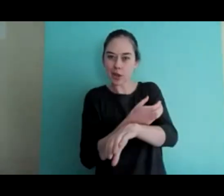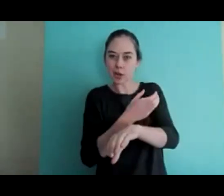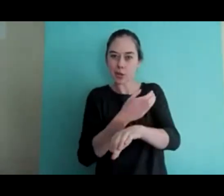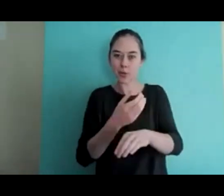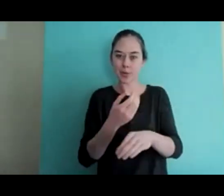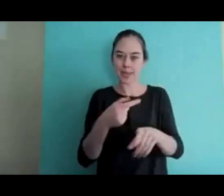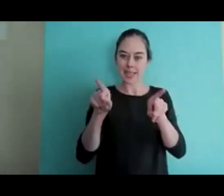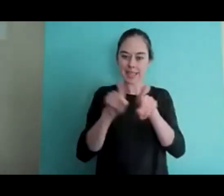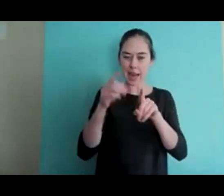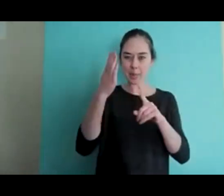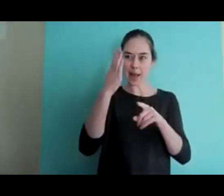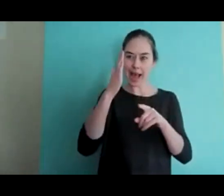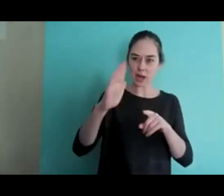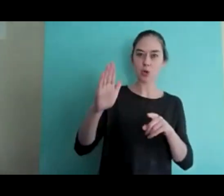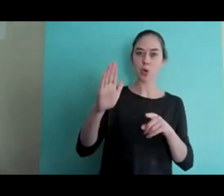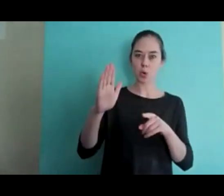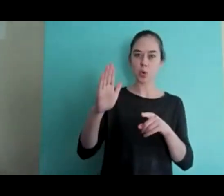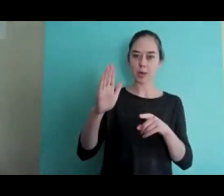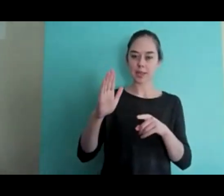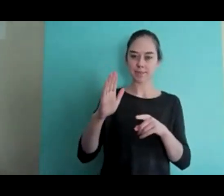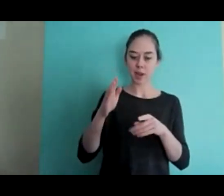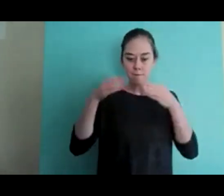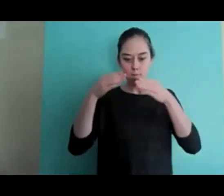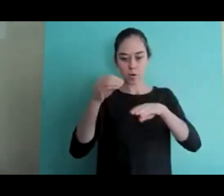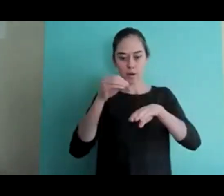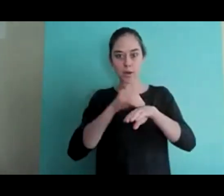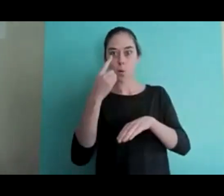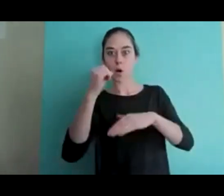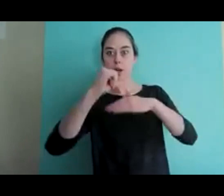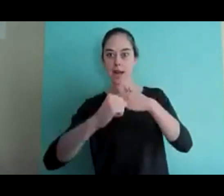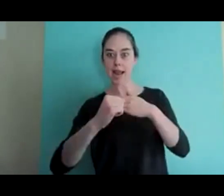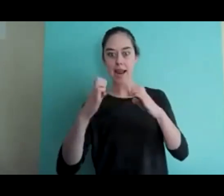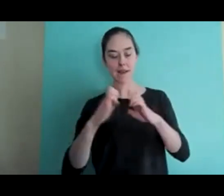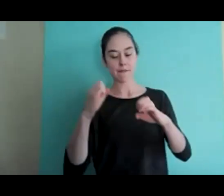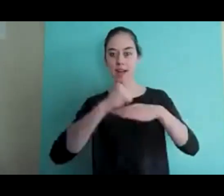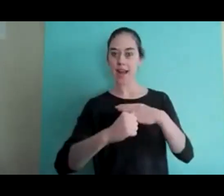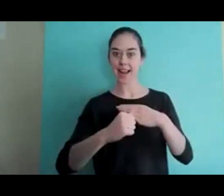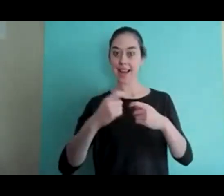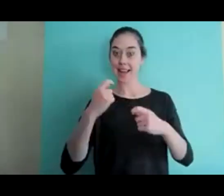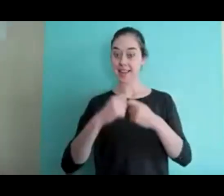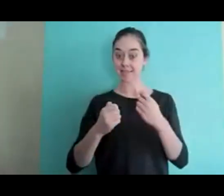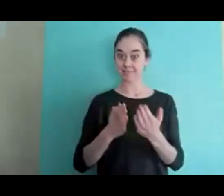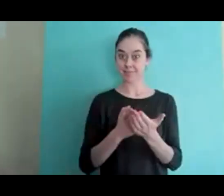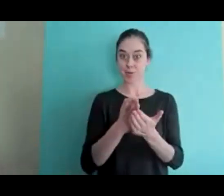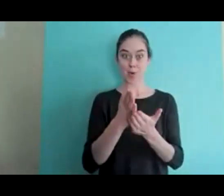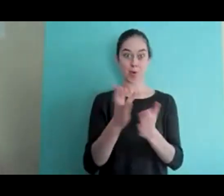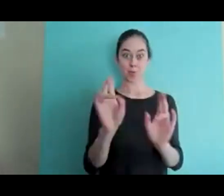attitude, just breaking it down one day at a time. And we're doing it. We're flying.